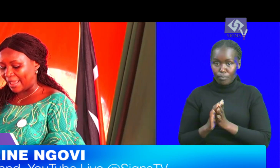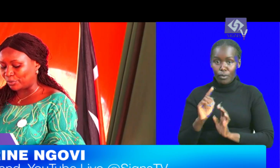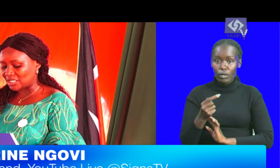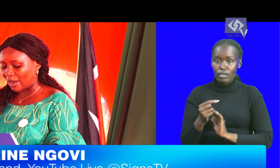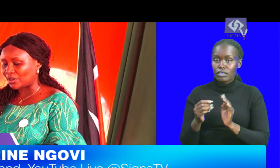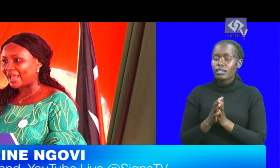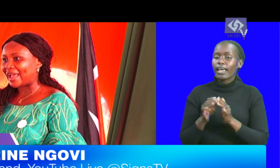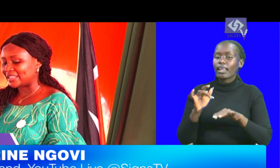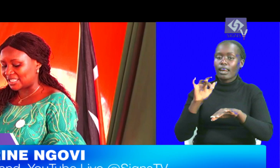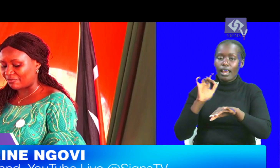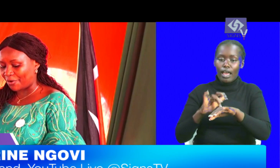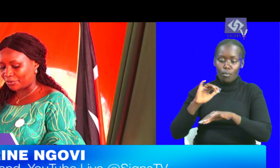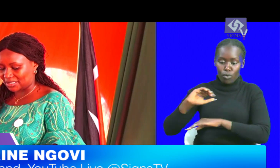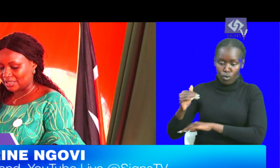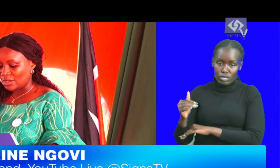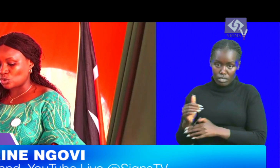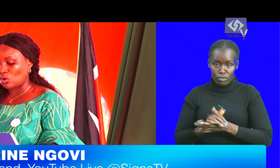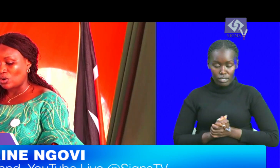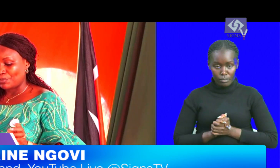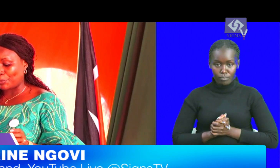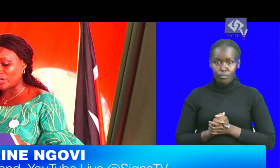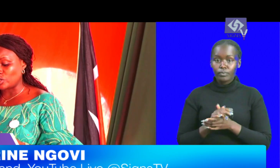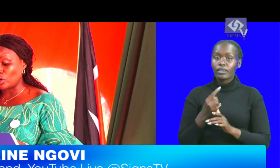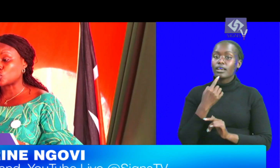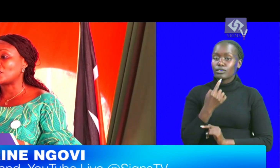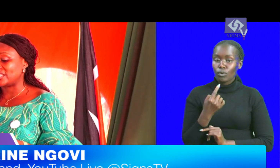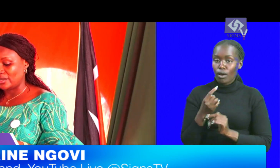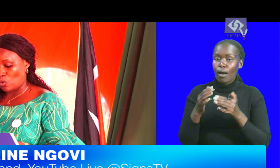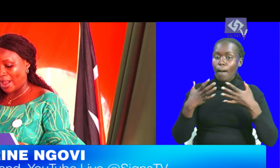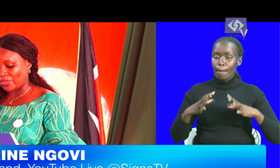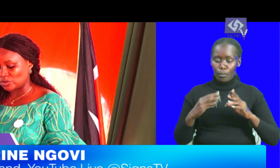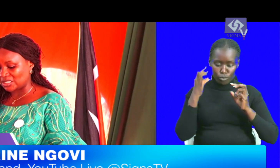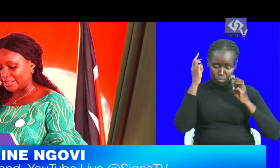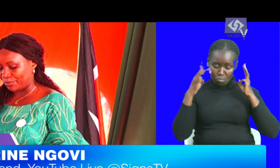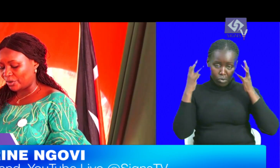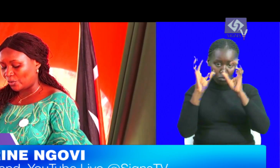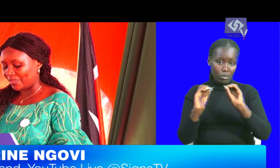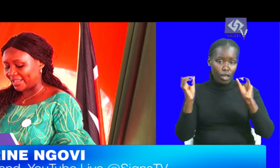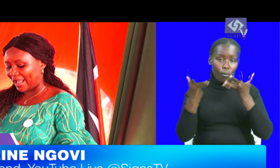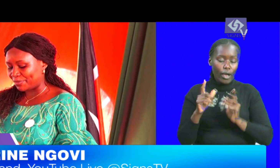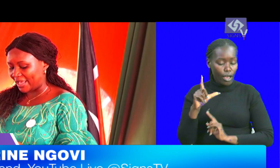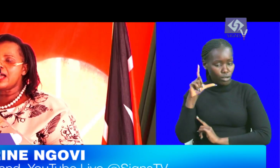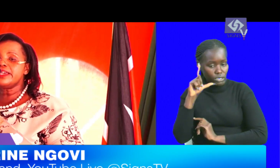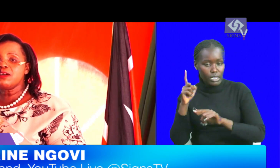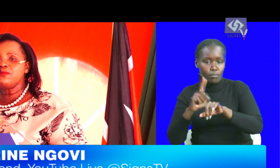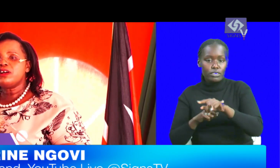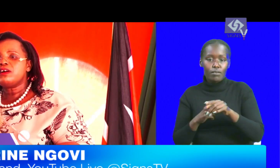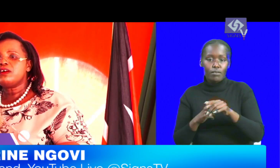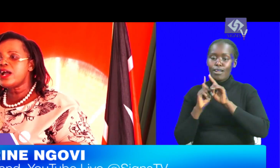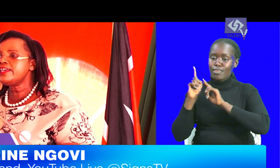Embu town and its environs. So people need not worry where they'll sleep when they come here. I am working